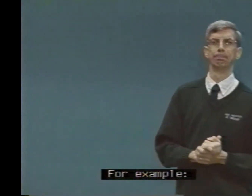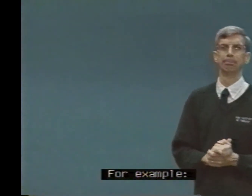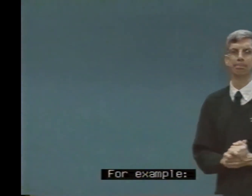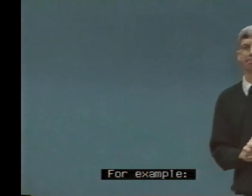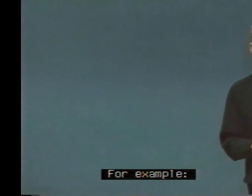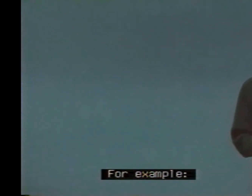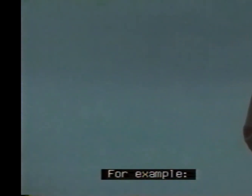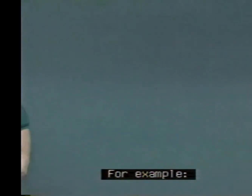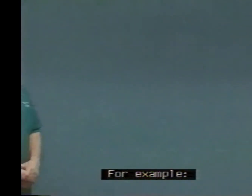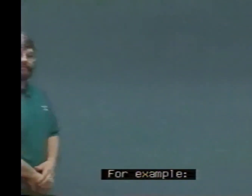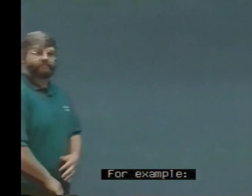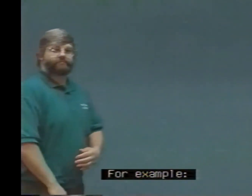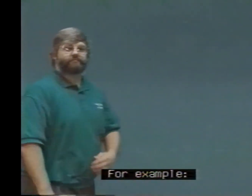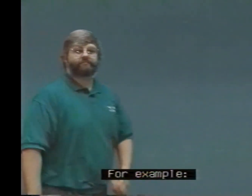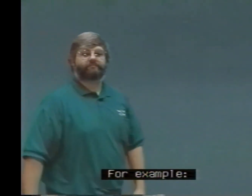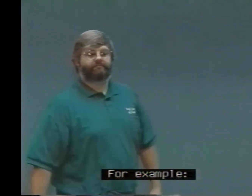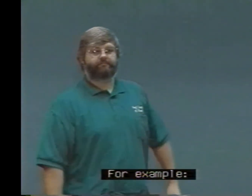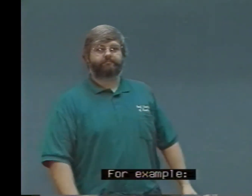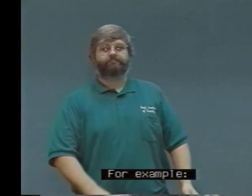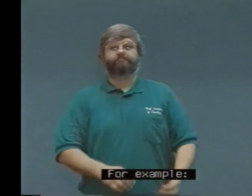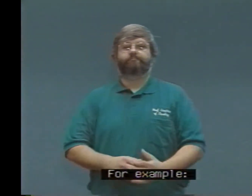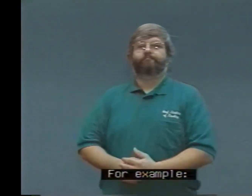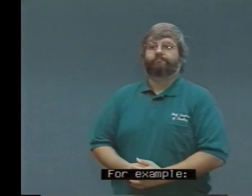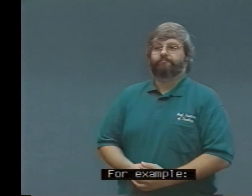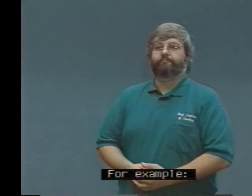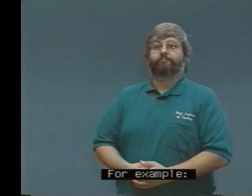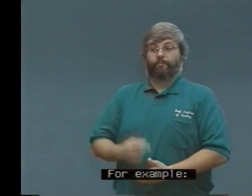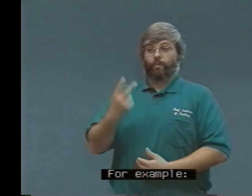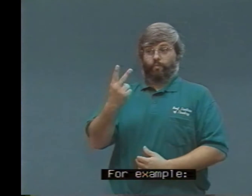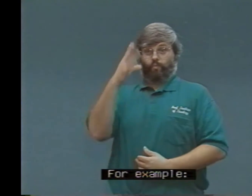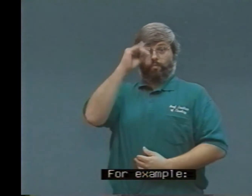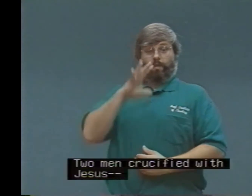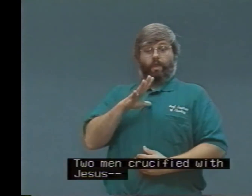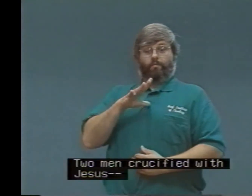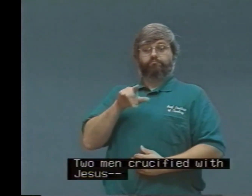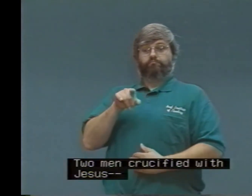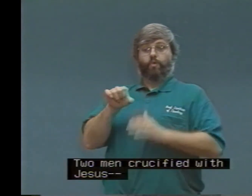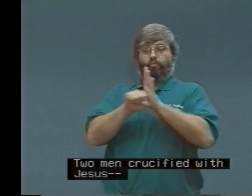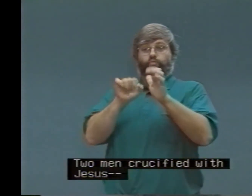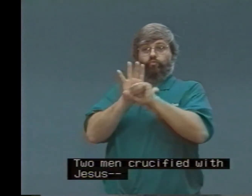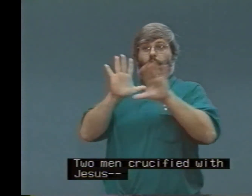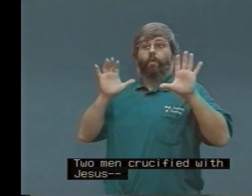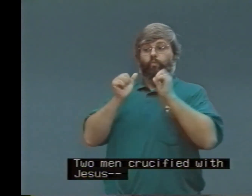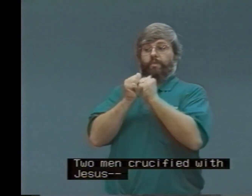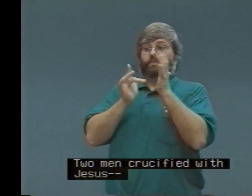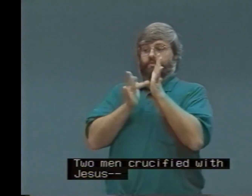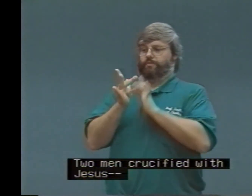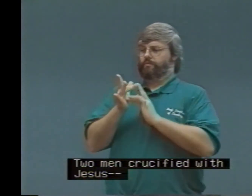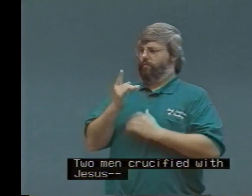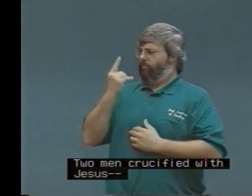For example, two men crucified with Jesus,